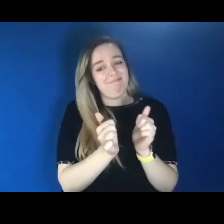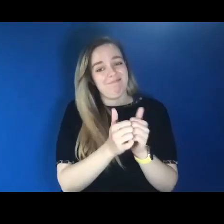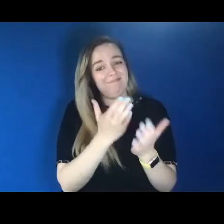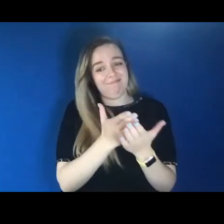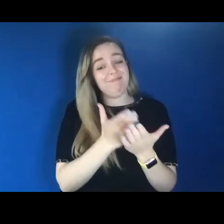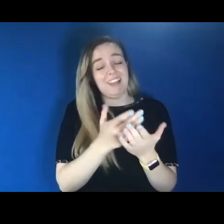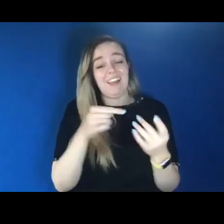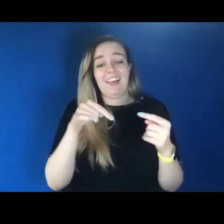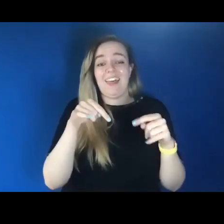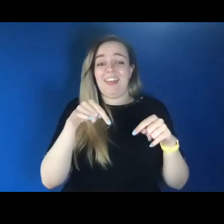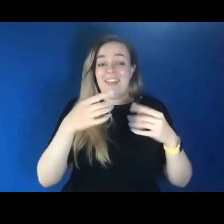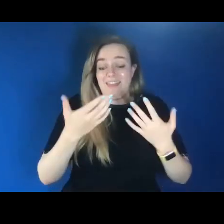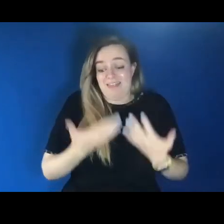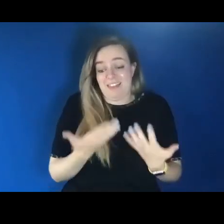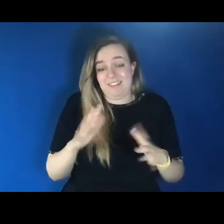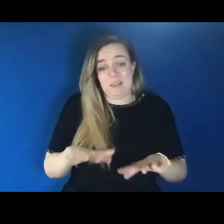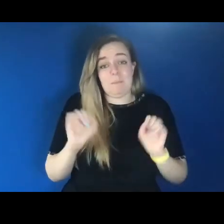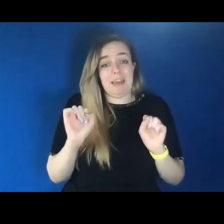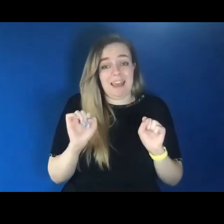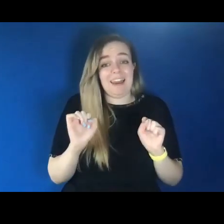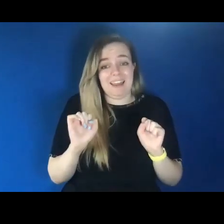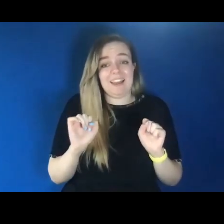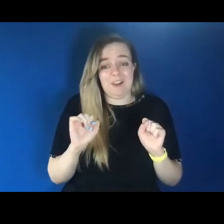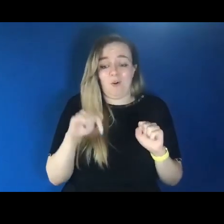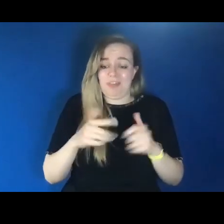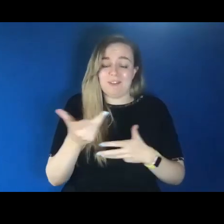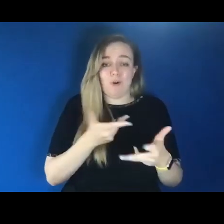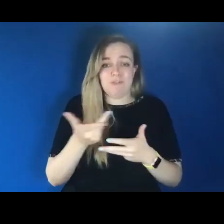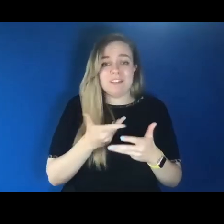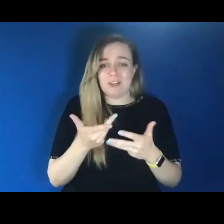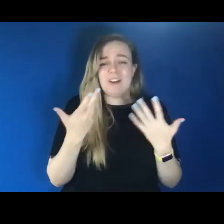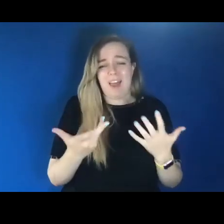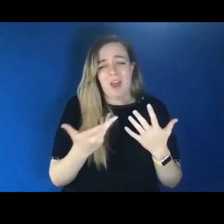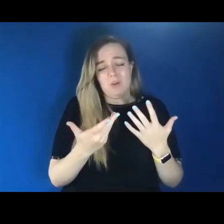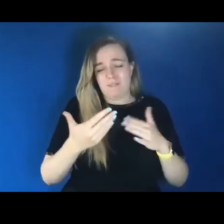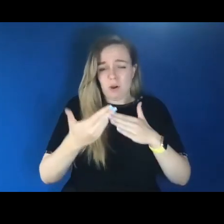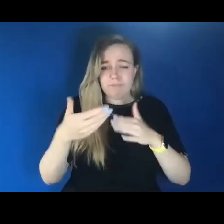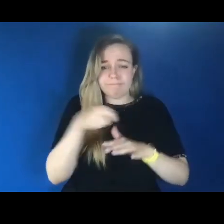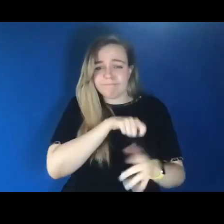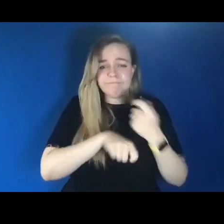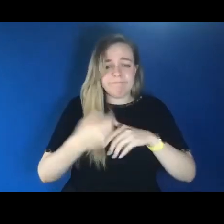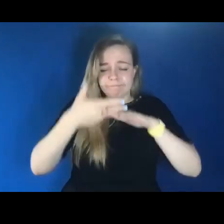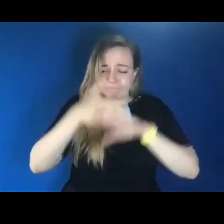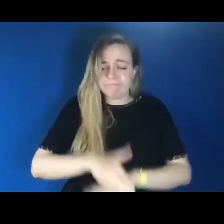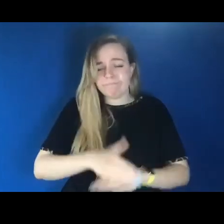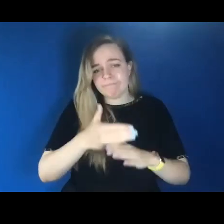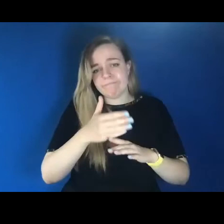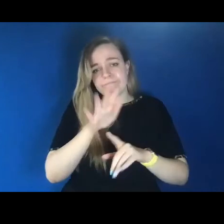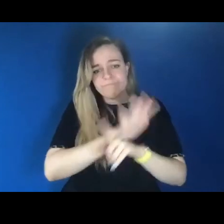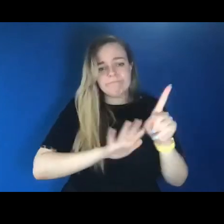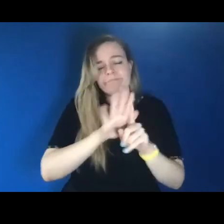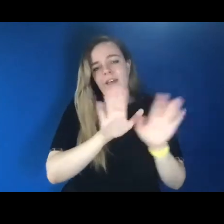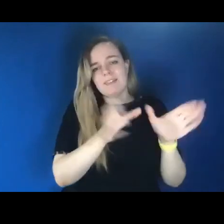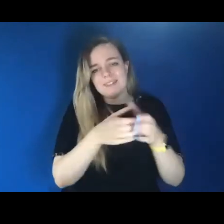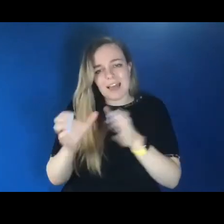very much the beginning of this conversation. We've got so much more work to do together across all of these sectors, all